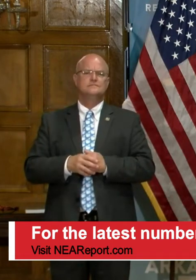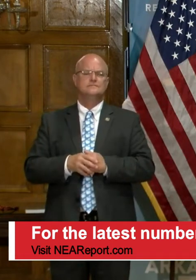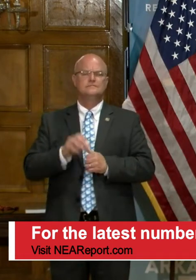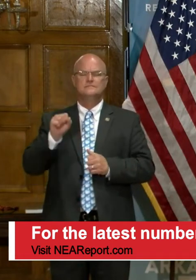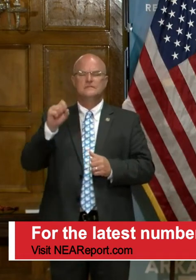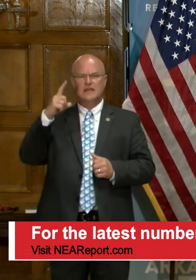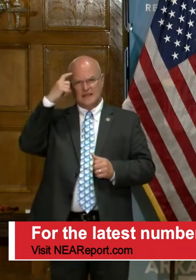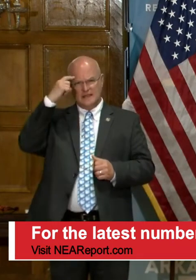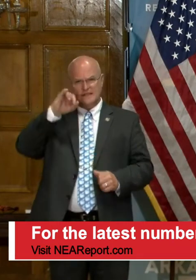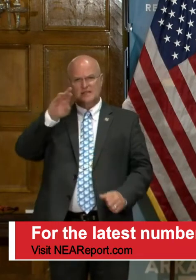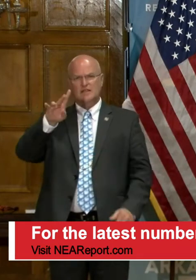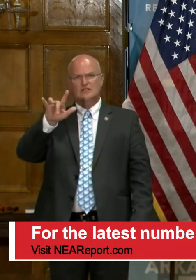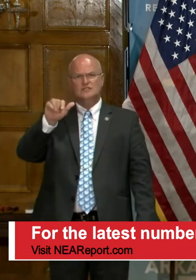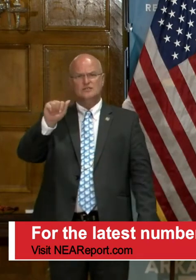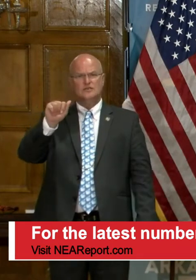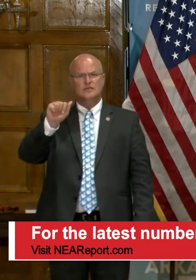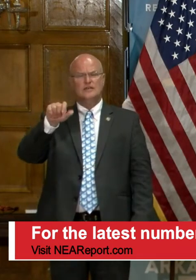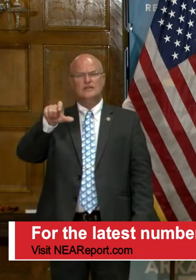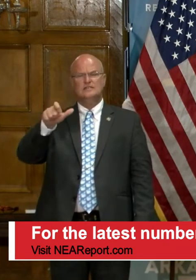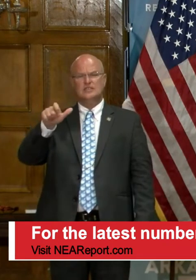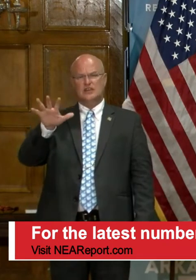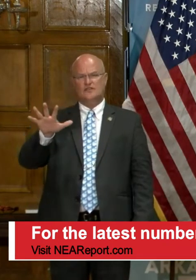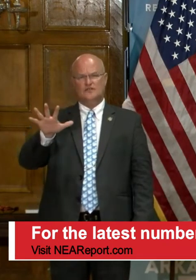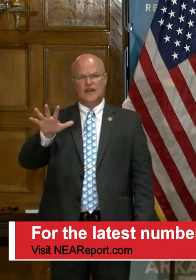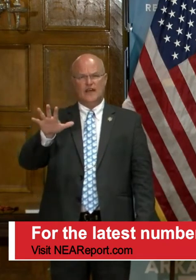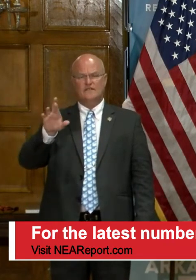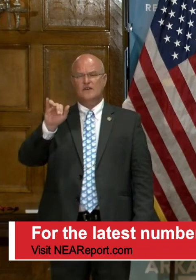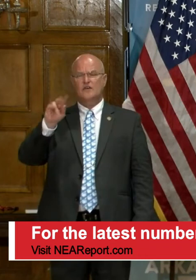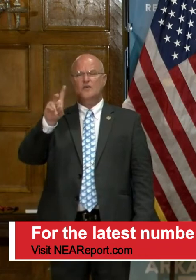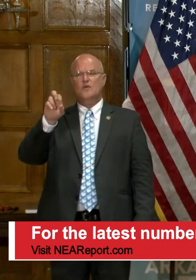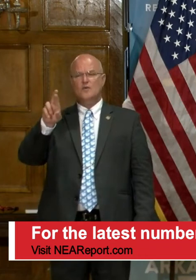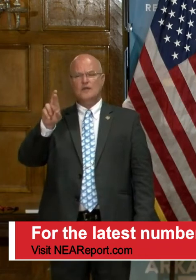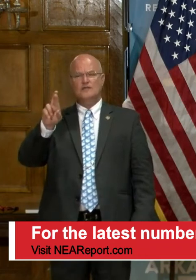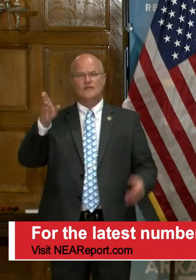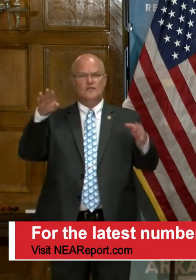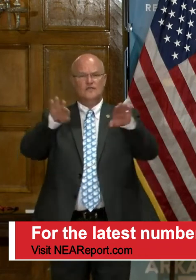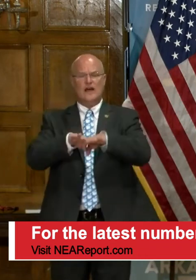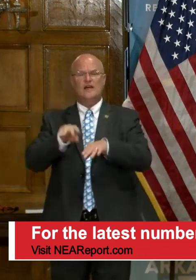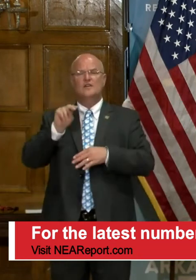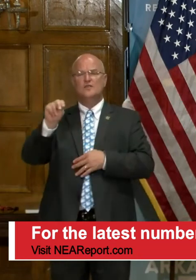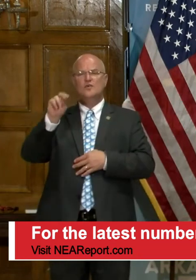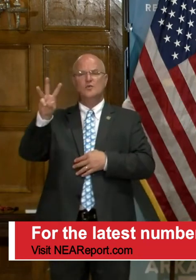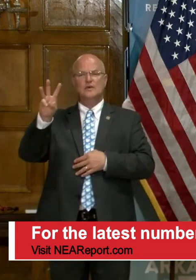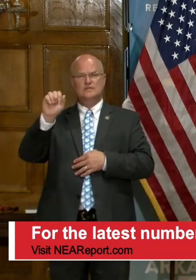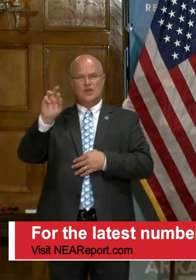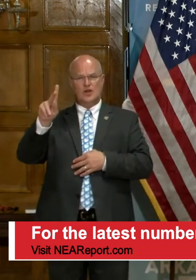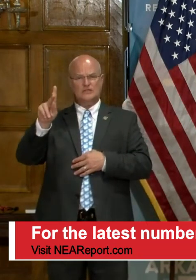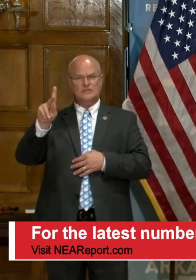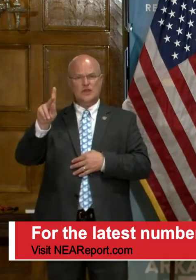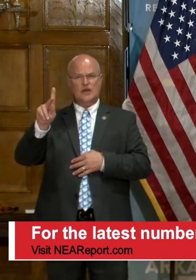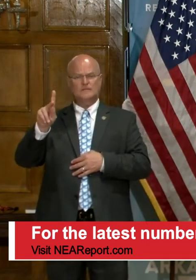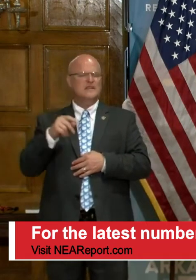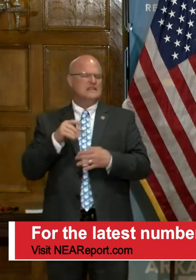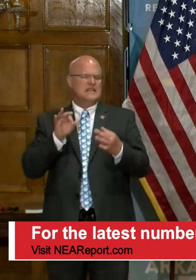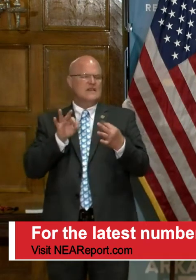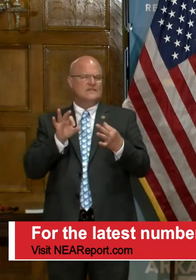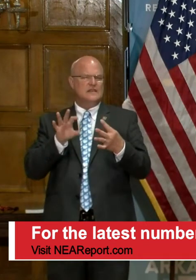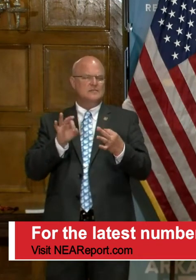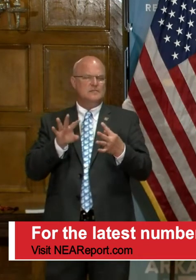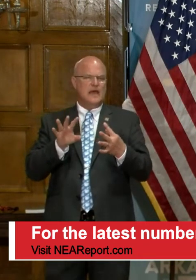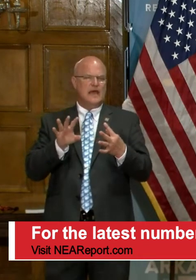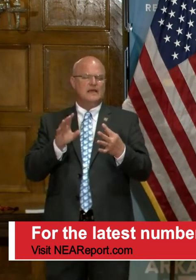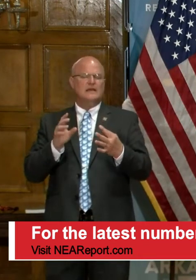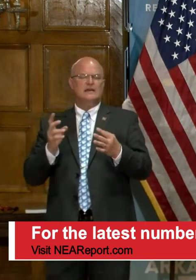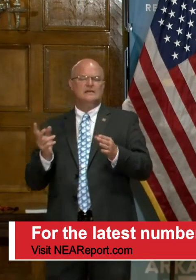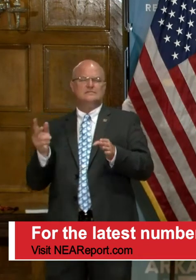Yes, Governor. This is Juliana Clifton over at Channel 5 in the River Valley, Northwest Arkansas. This is also just a piggyback question off the one